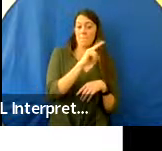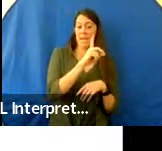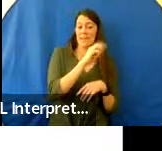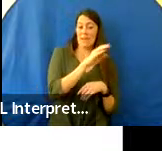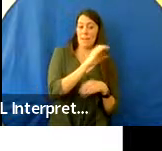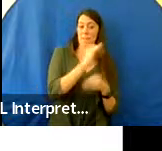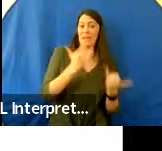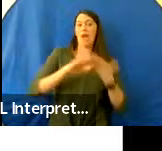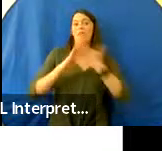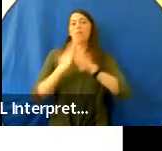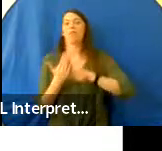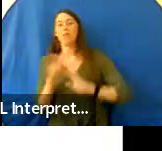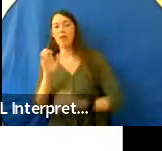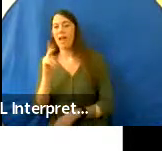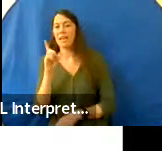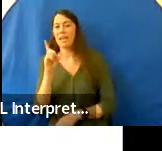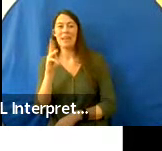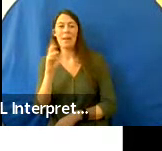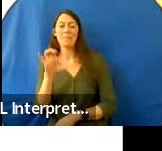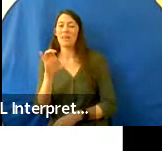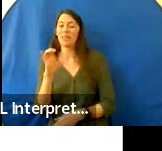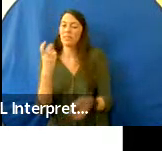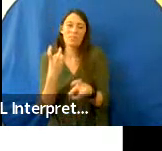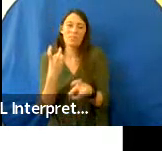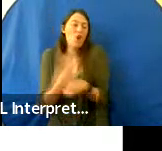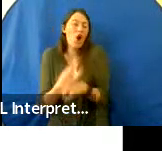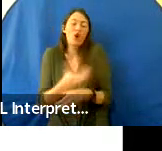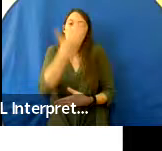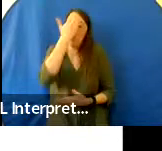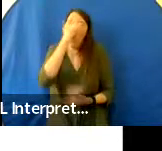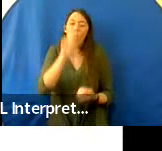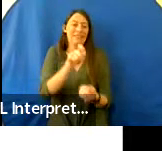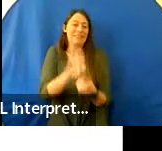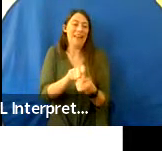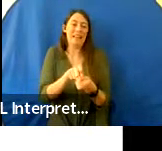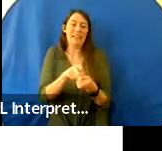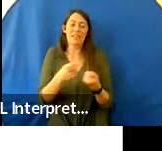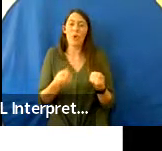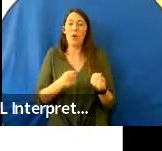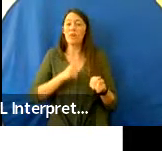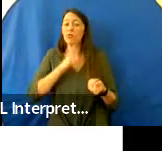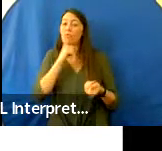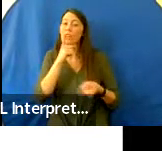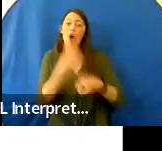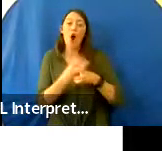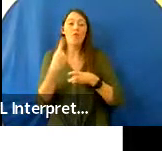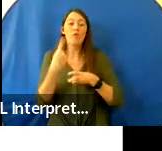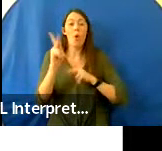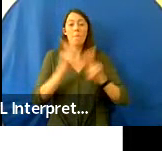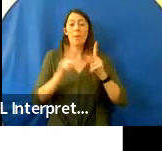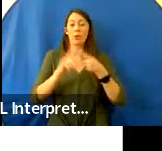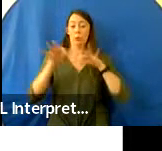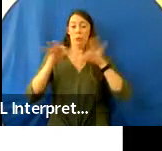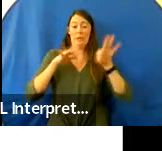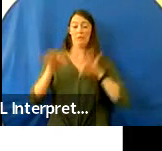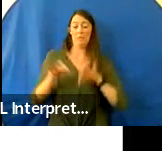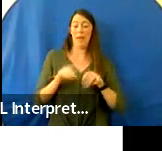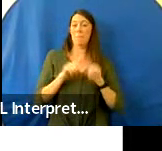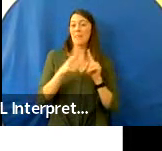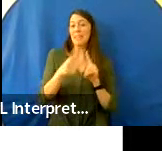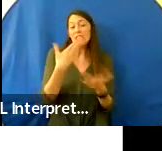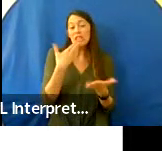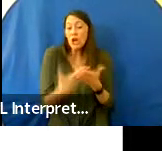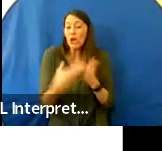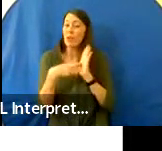seen of it. I haven't really, it seems like people are really fumbling with trying to explain it. And this probably does the best job of anything I've seen